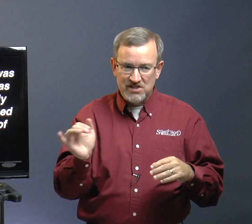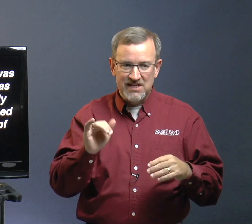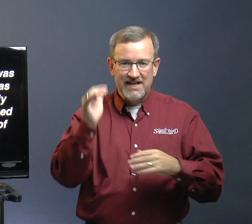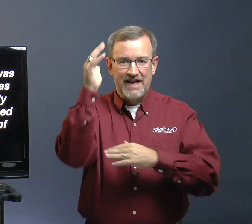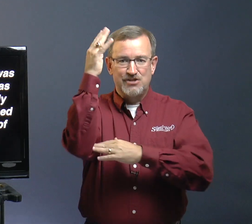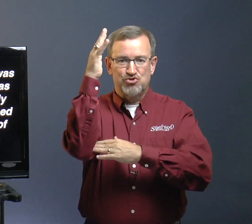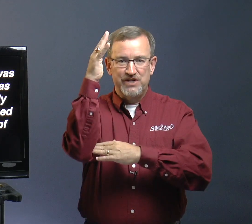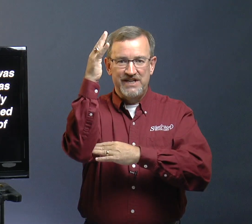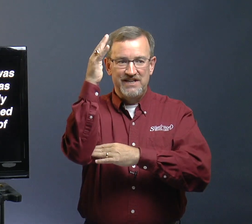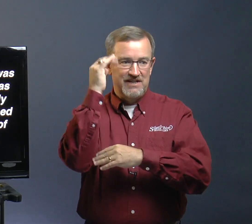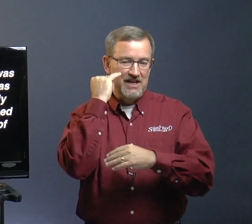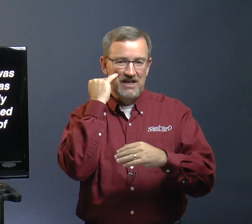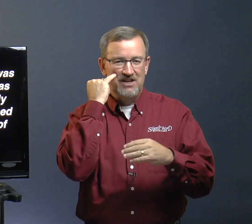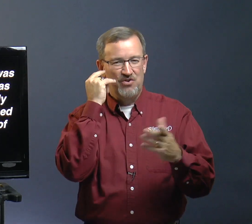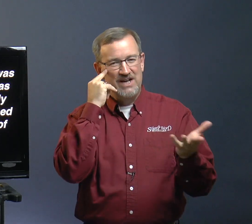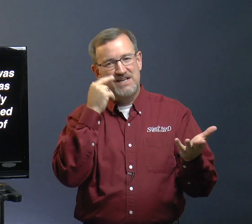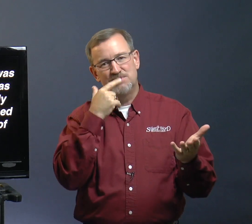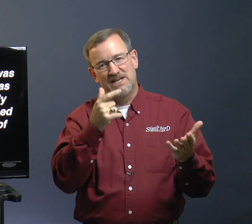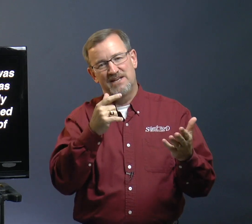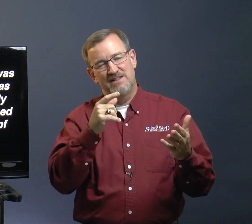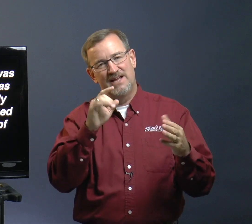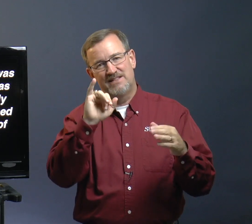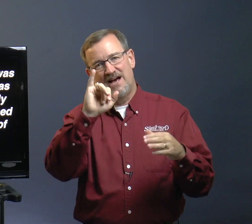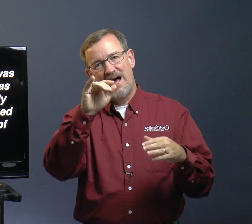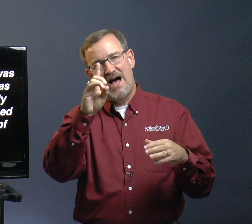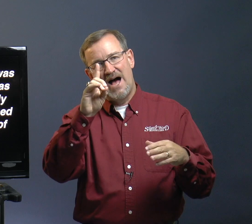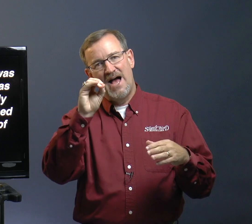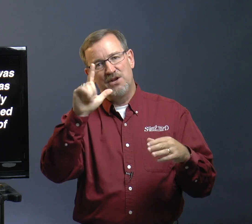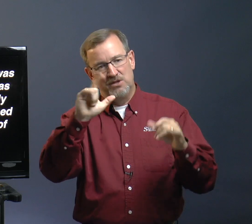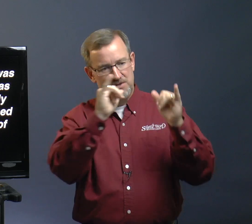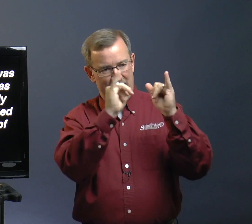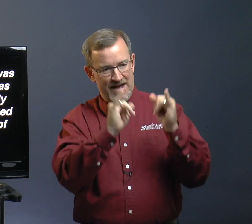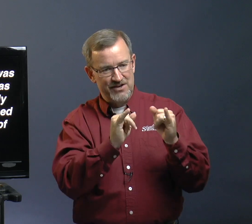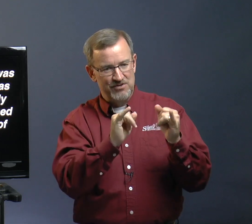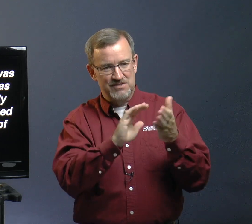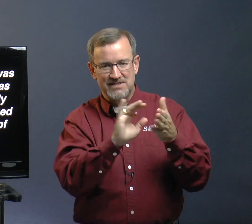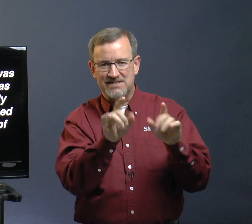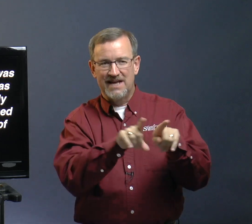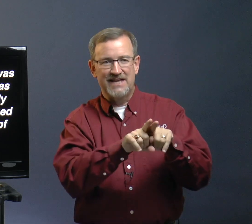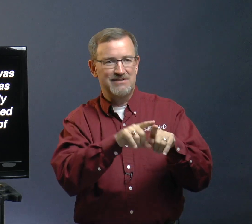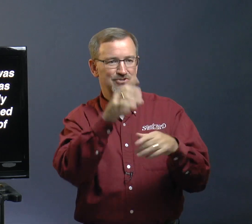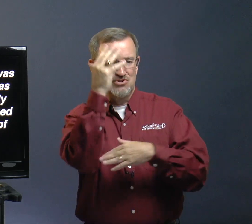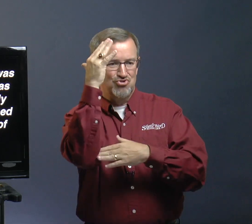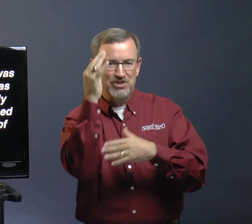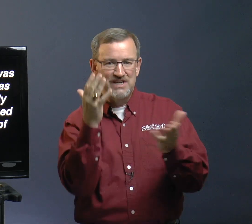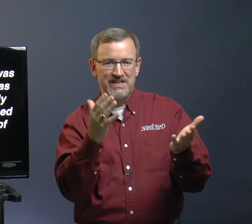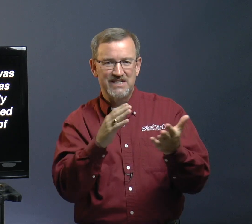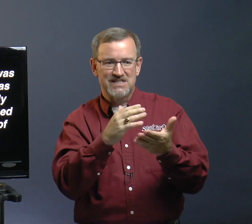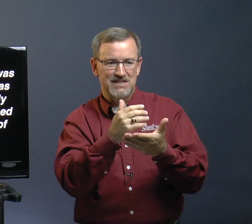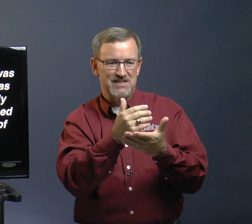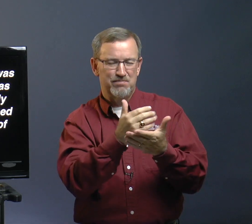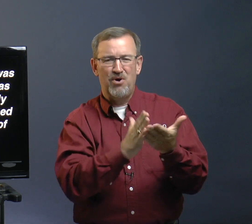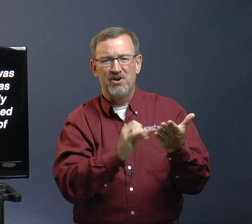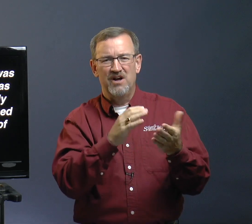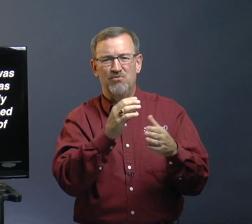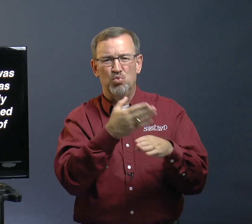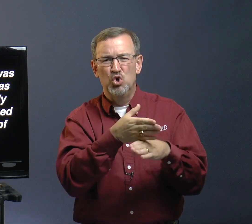Just like a tree, you know, I keep saying like the idols is like just a tree. It's part of